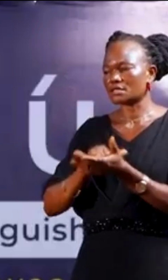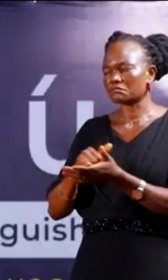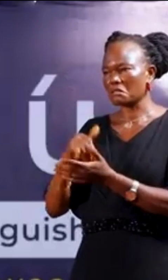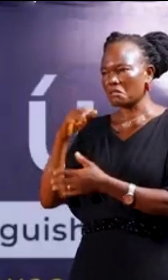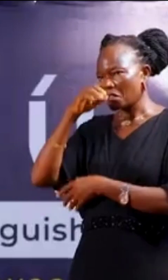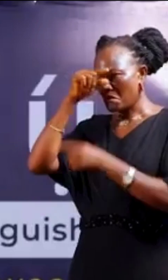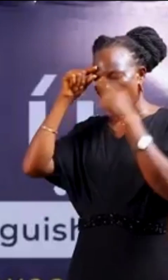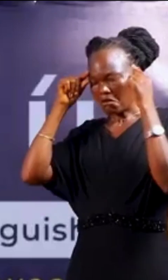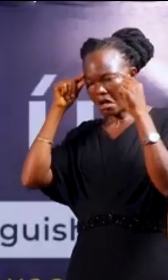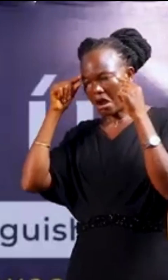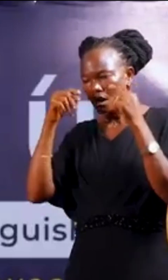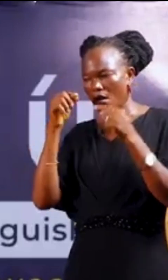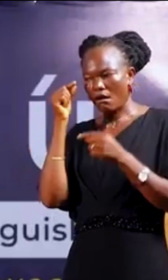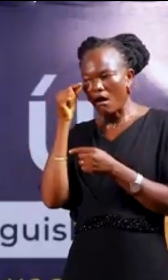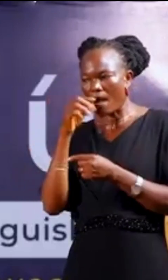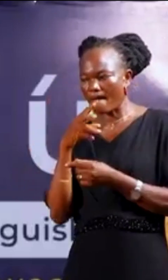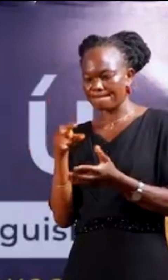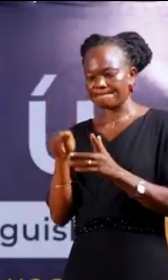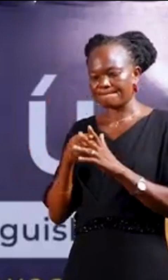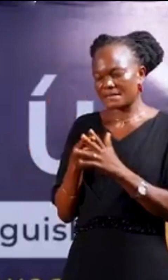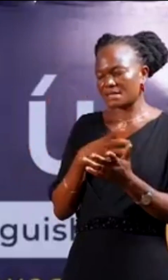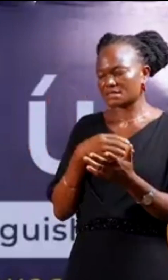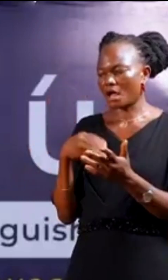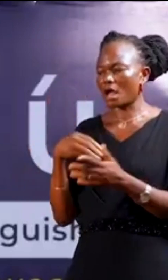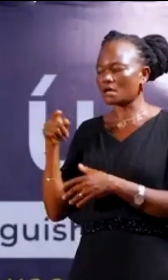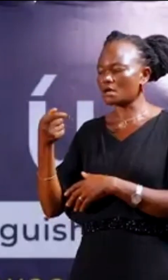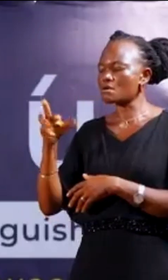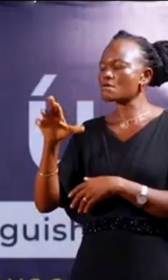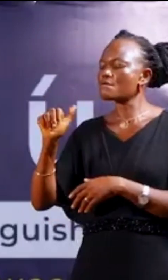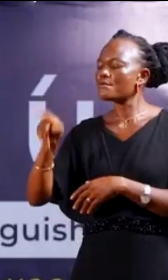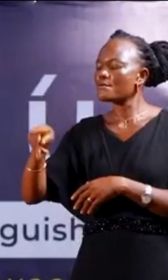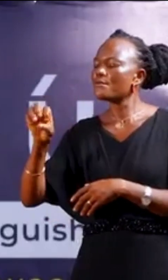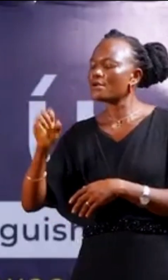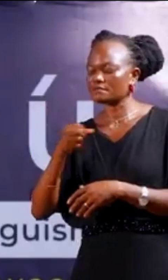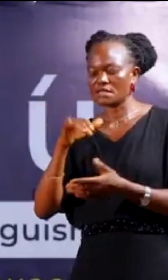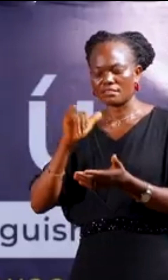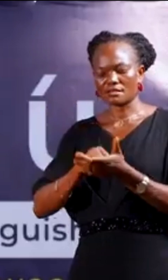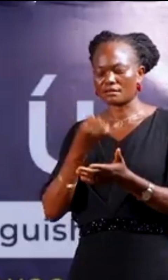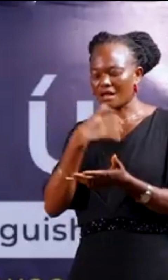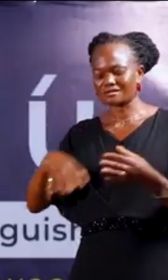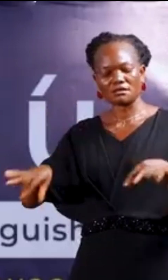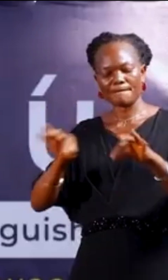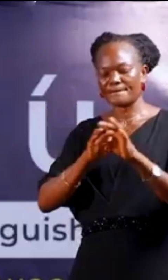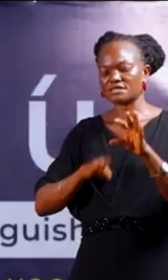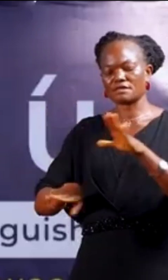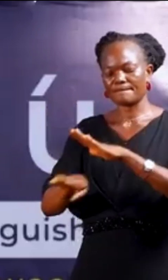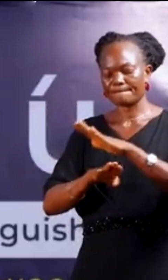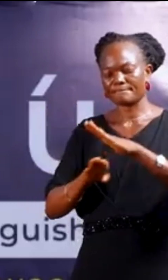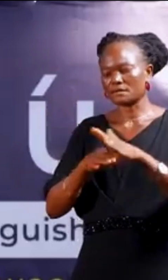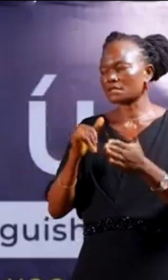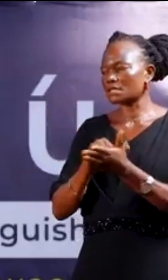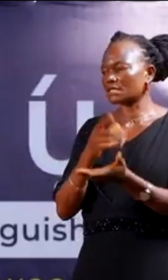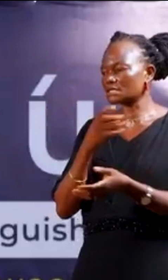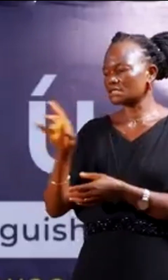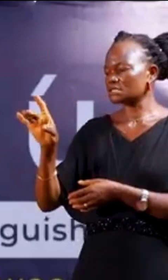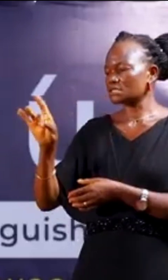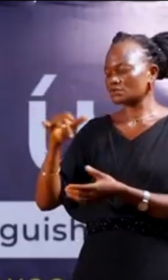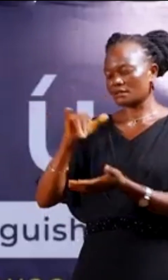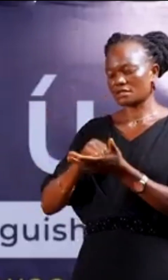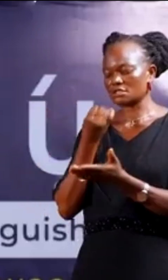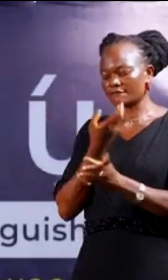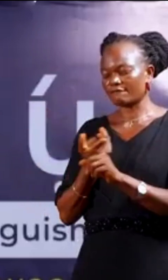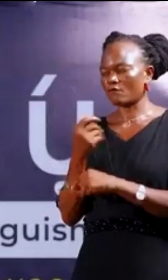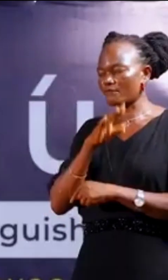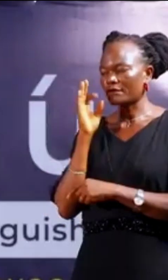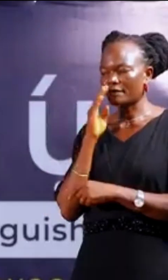black-eyed beans, and greens. These were the basic food crops in 19th century and early 20th century Igbo society. In